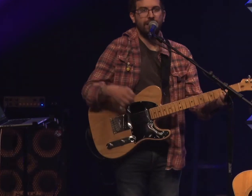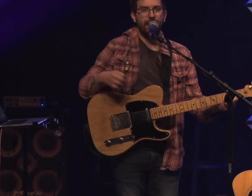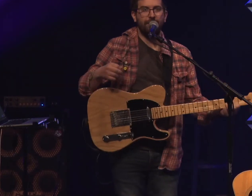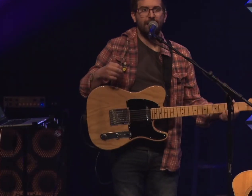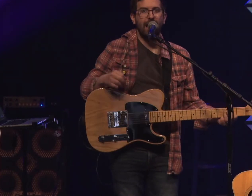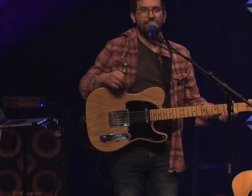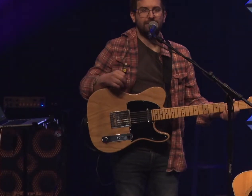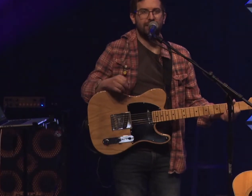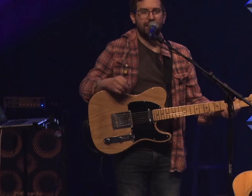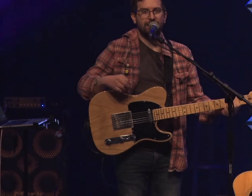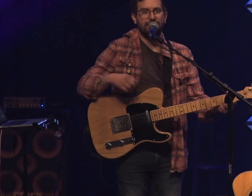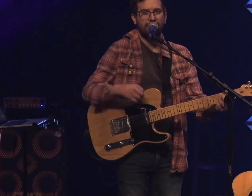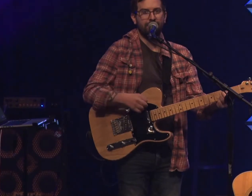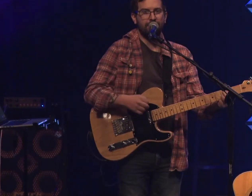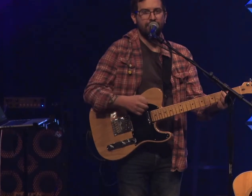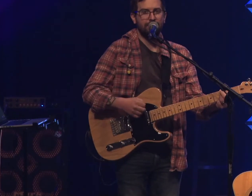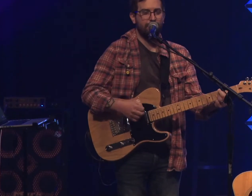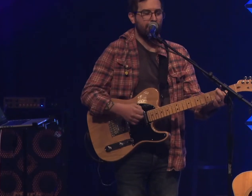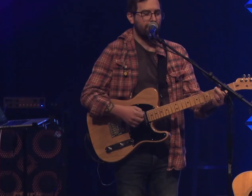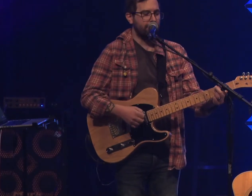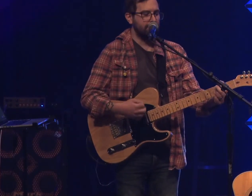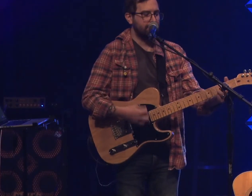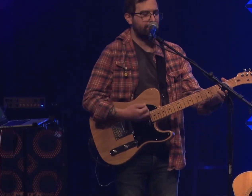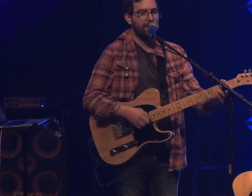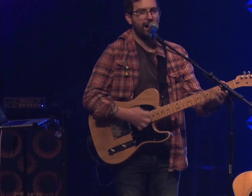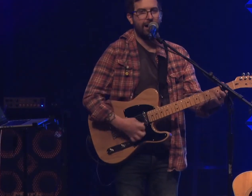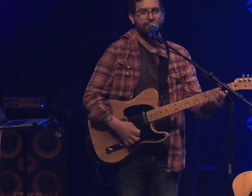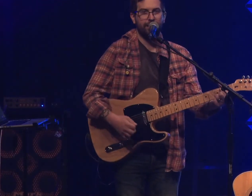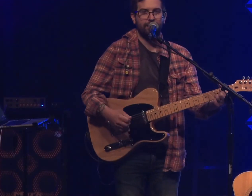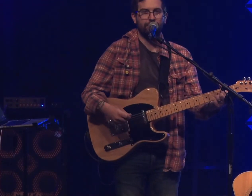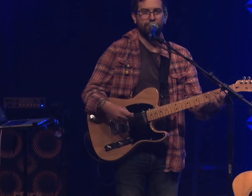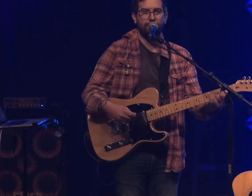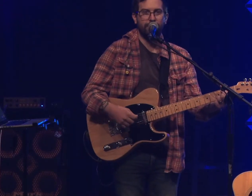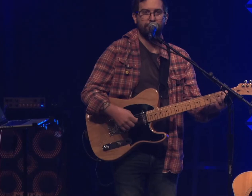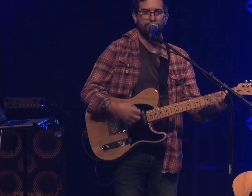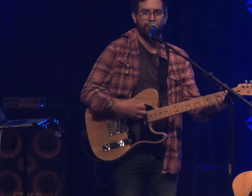We are the lava skins leaving these bones,